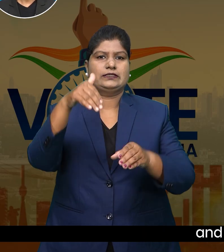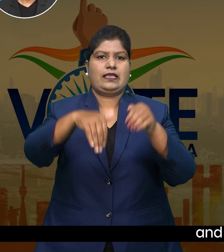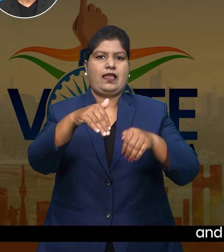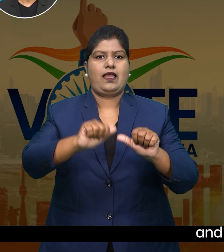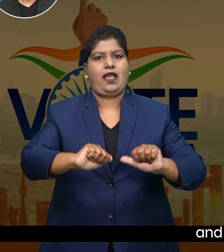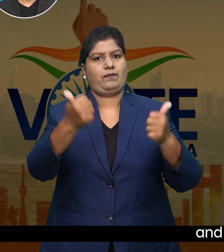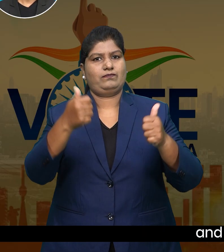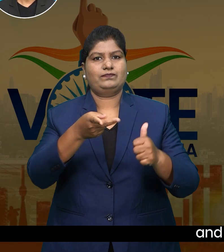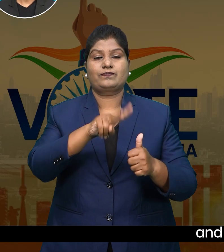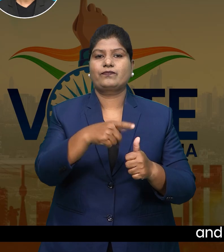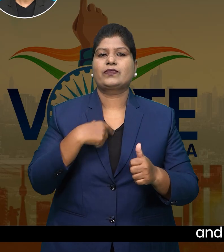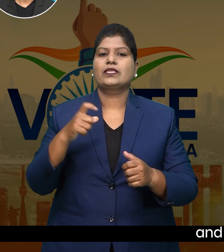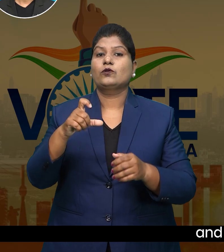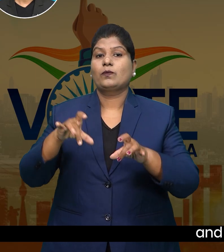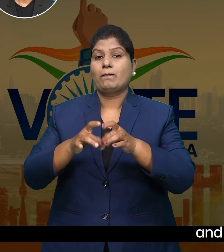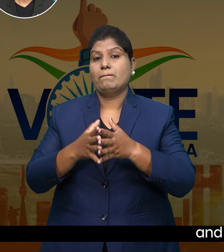and corporation.